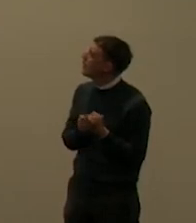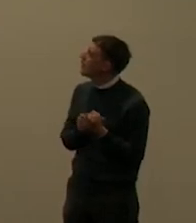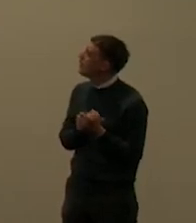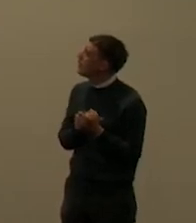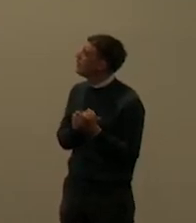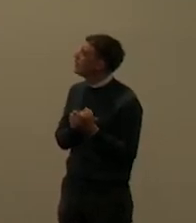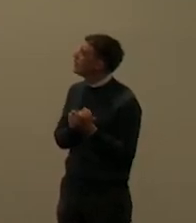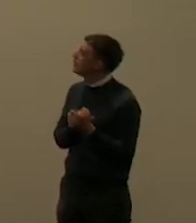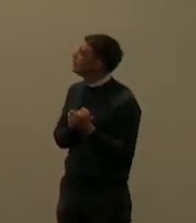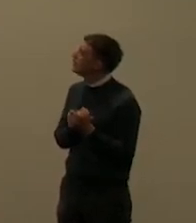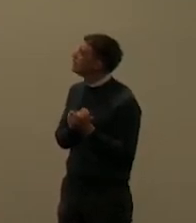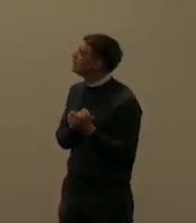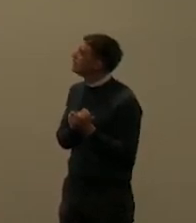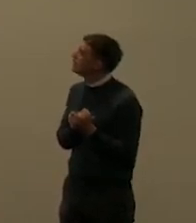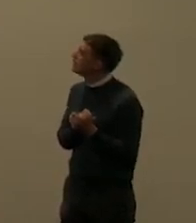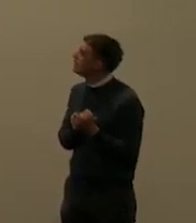Come on.